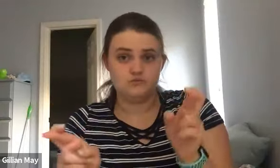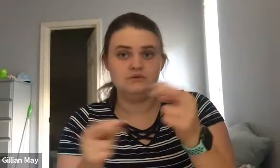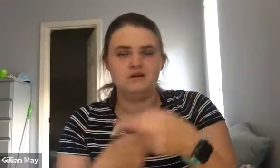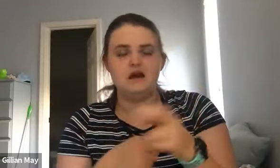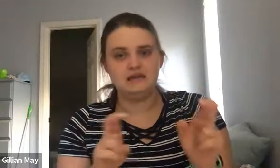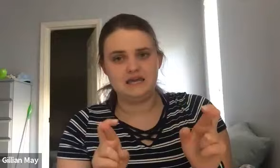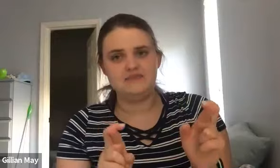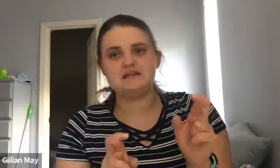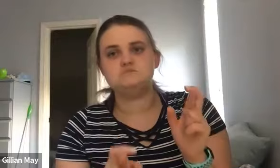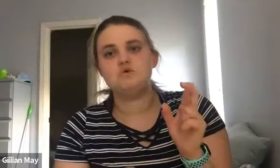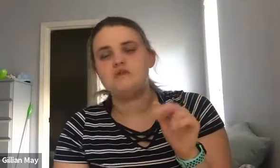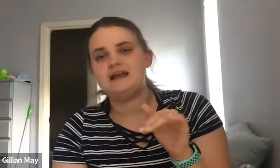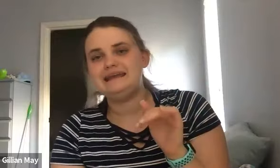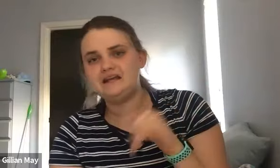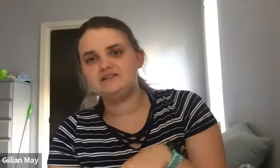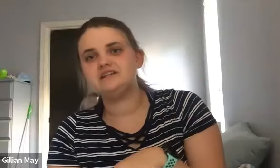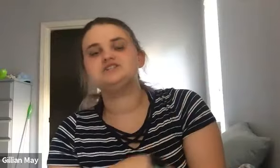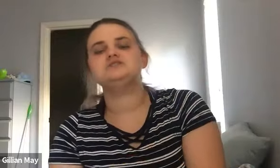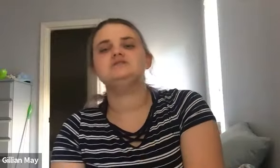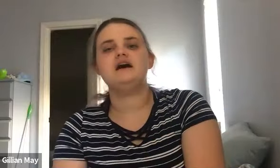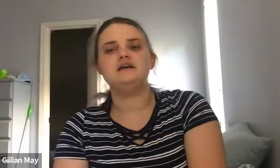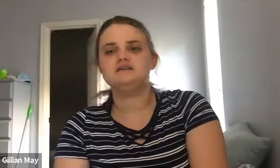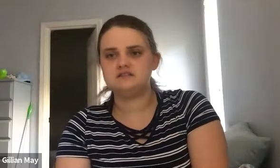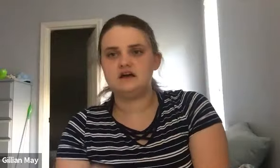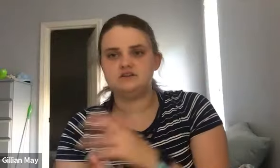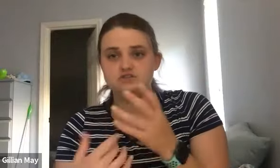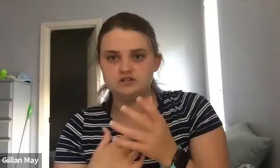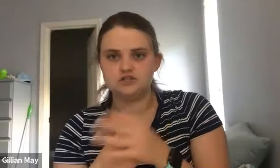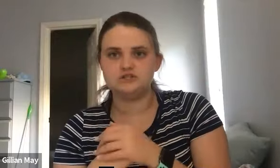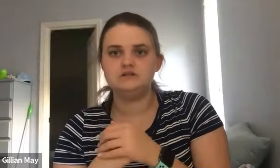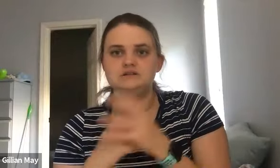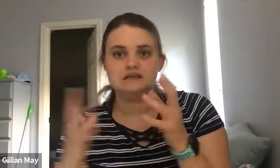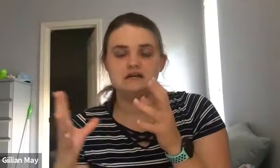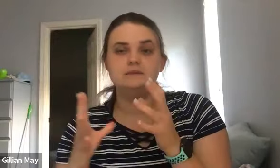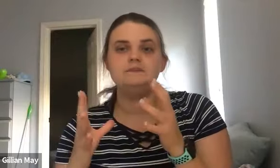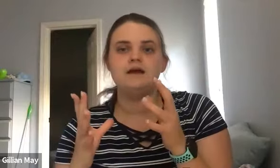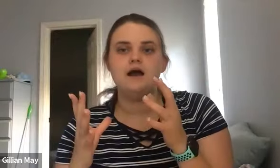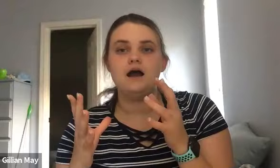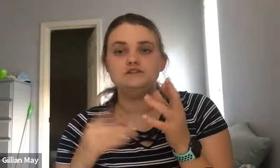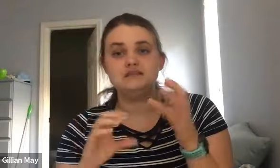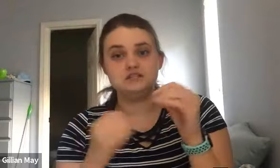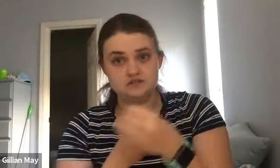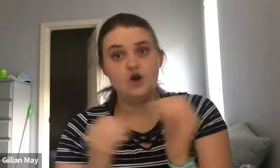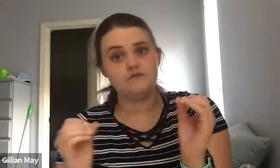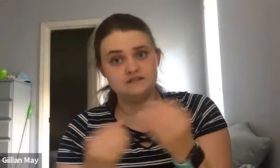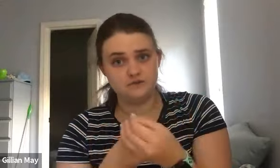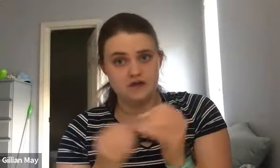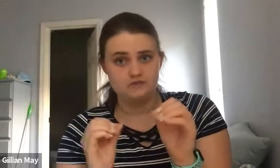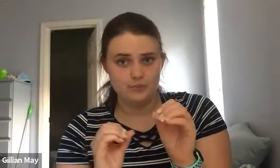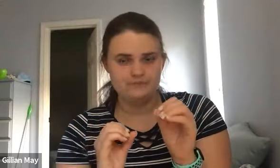room. Again, that is more that English like structure signing. I do tend to use the office for that though,